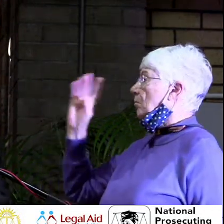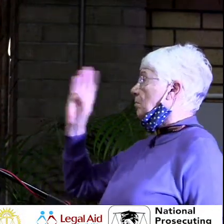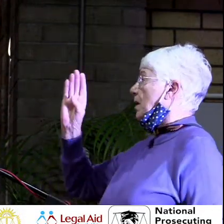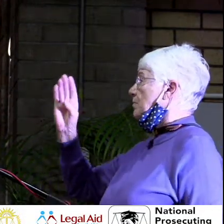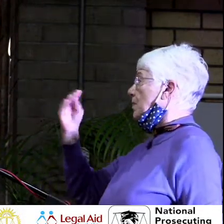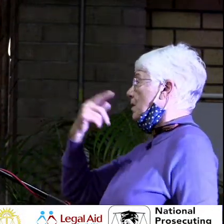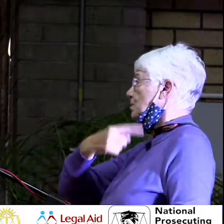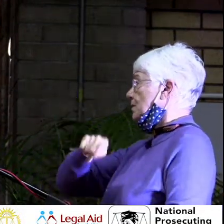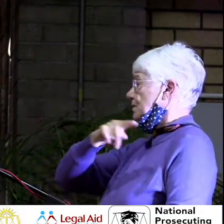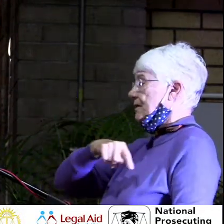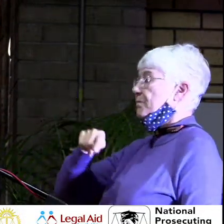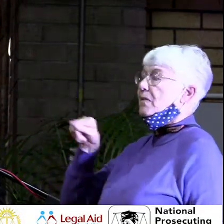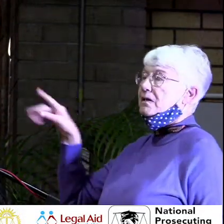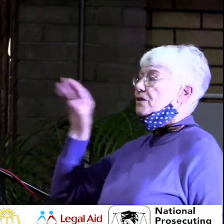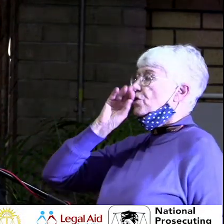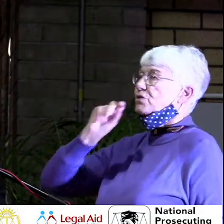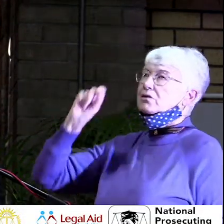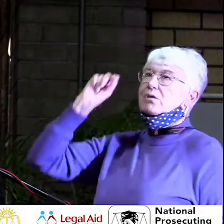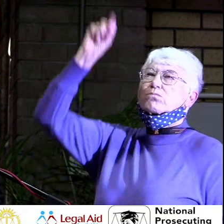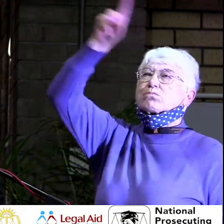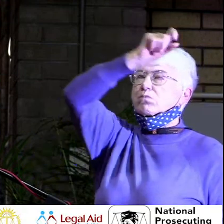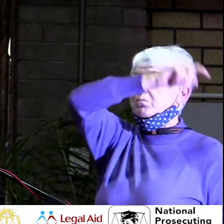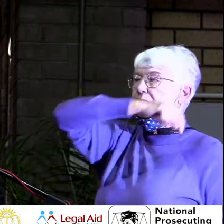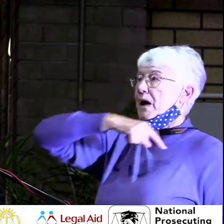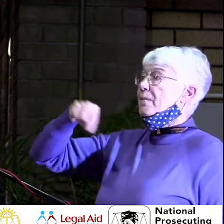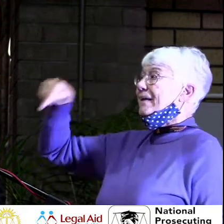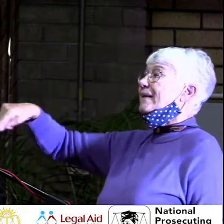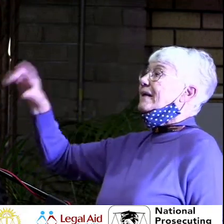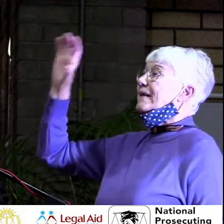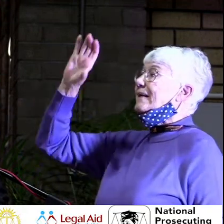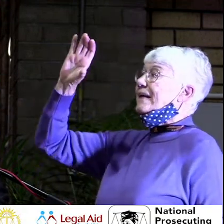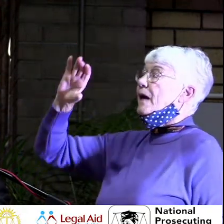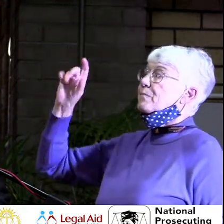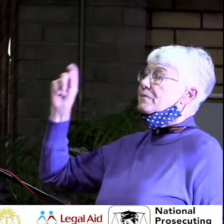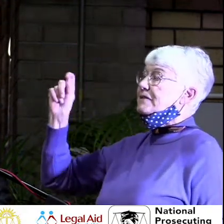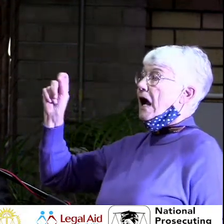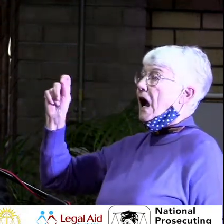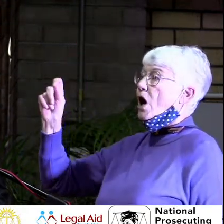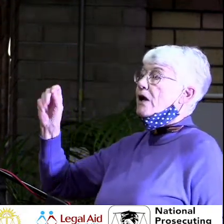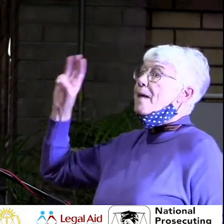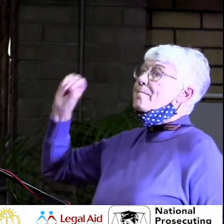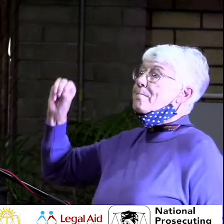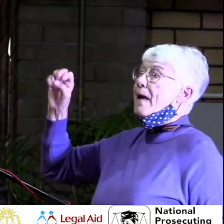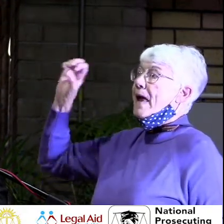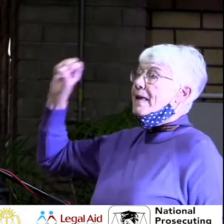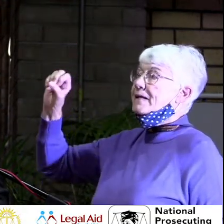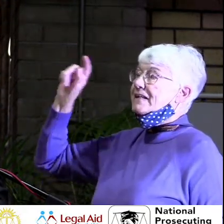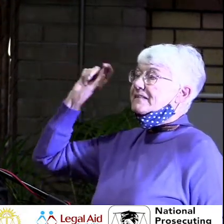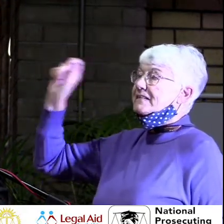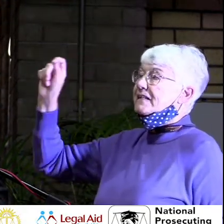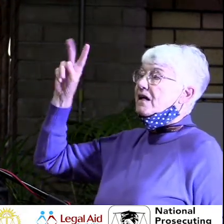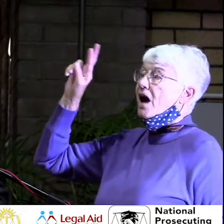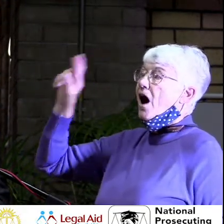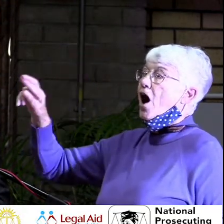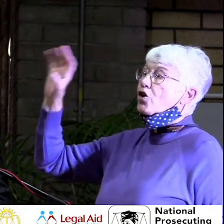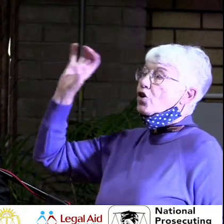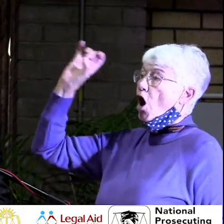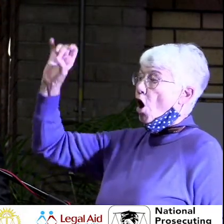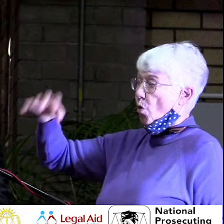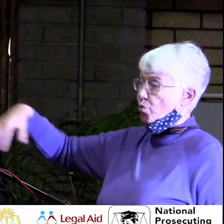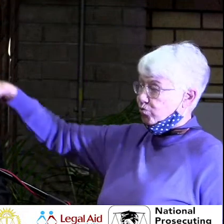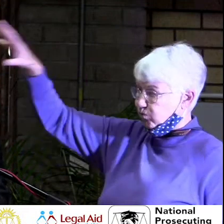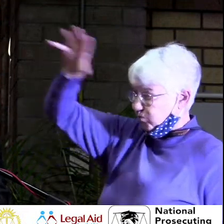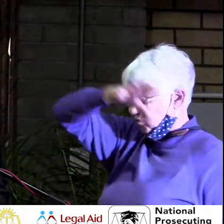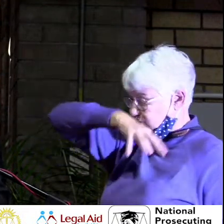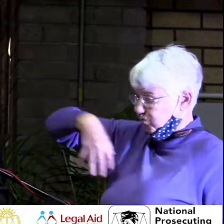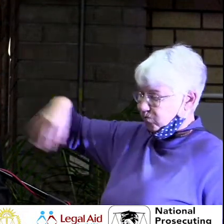in Cape Town, in the metro, it's 4. So we do have to look at, but Karl Bremer we know is the